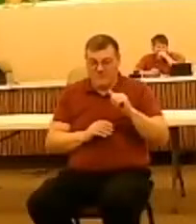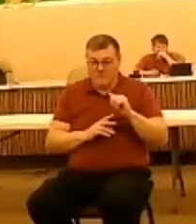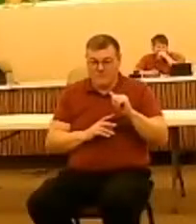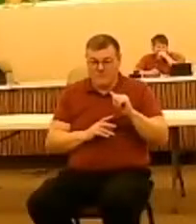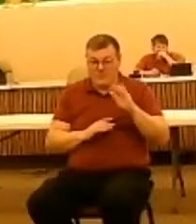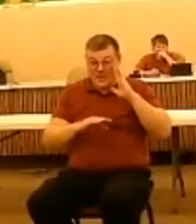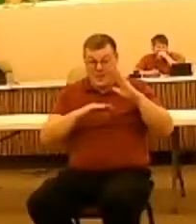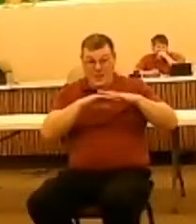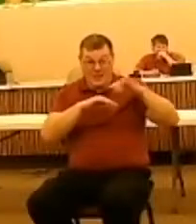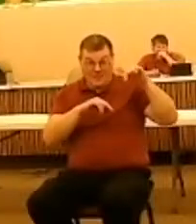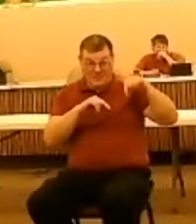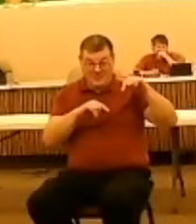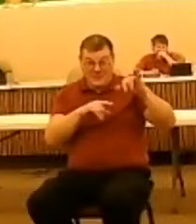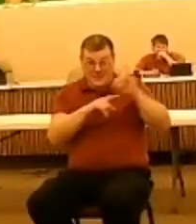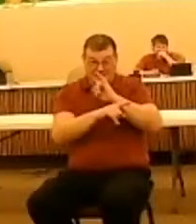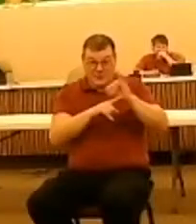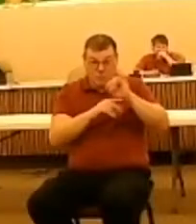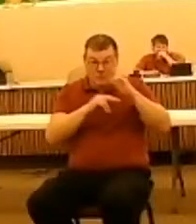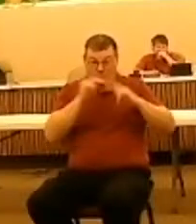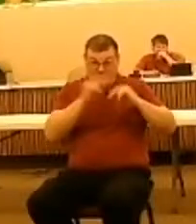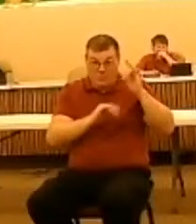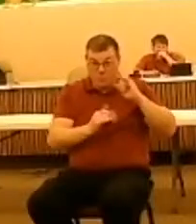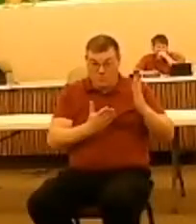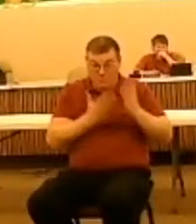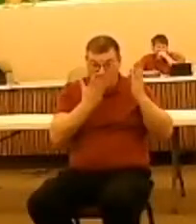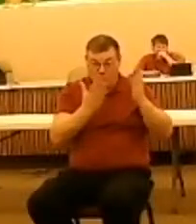on this industrial building that they're proposing?